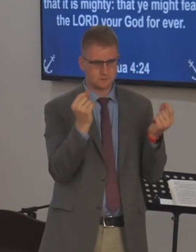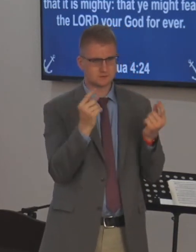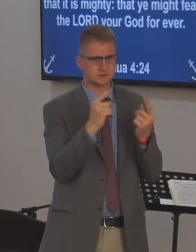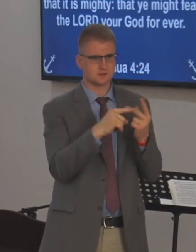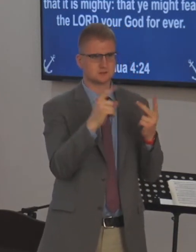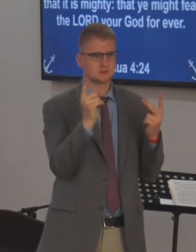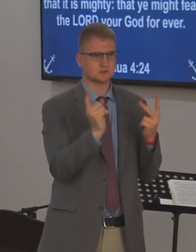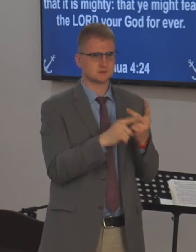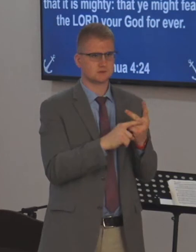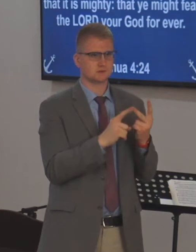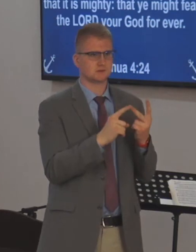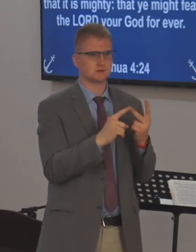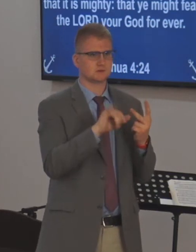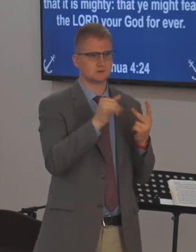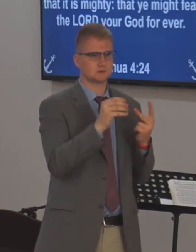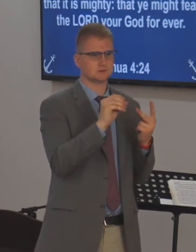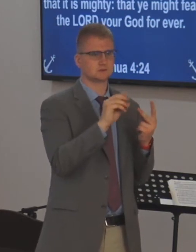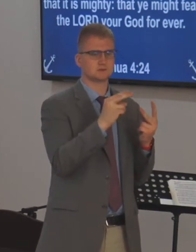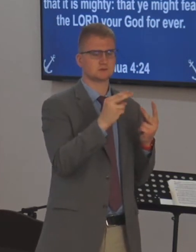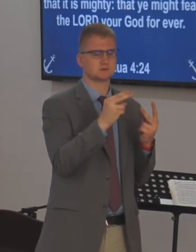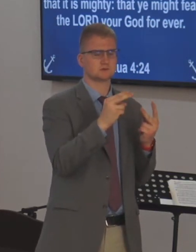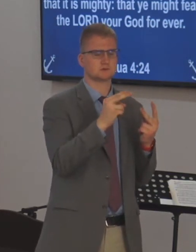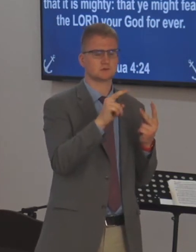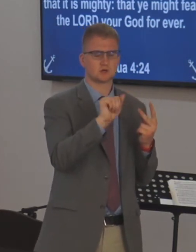Who else was with Moses? It was